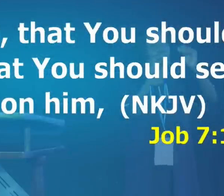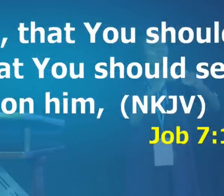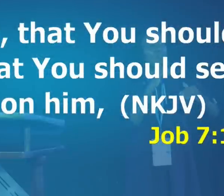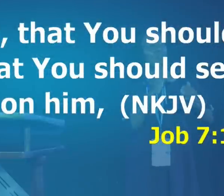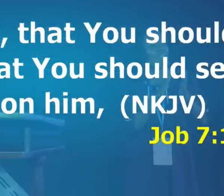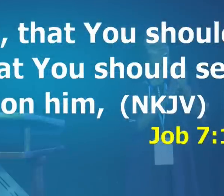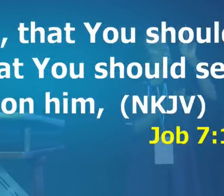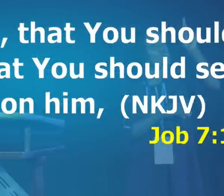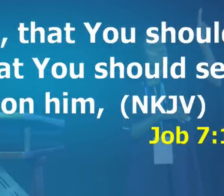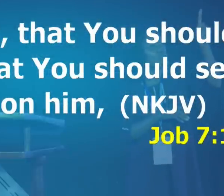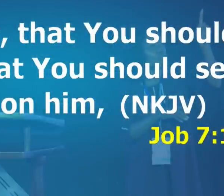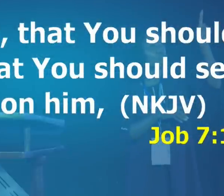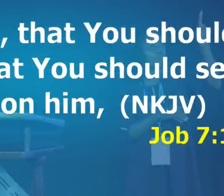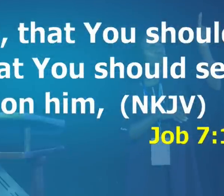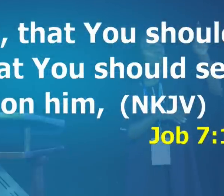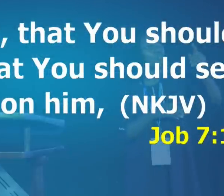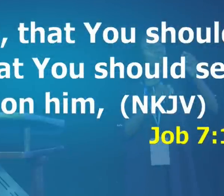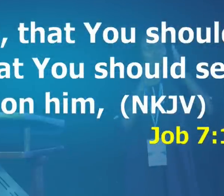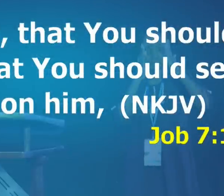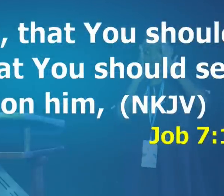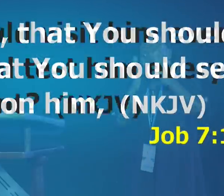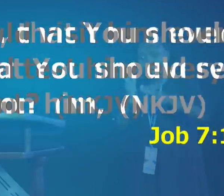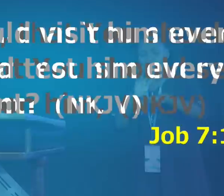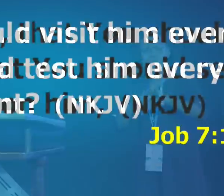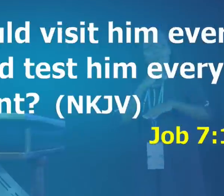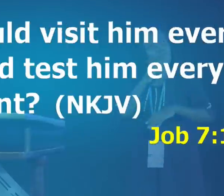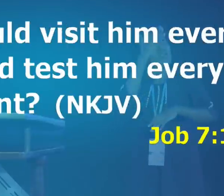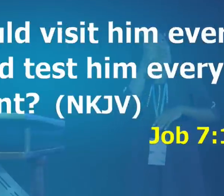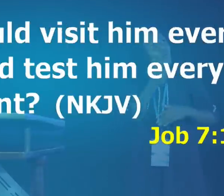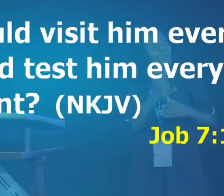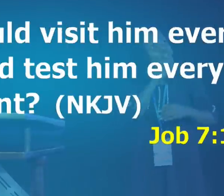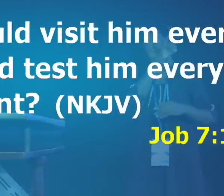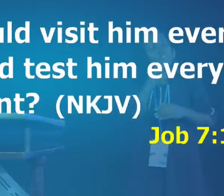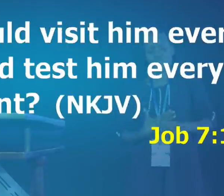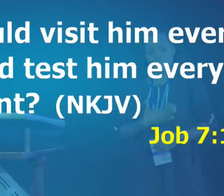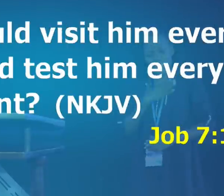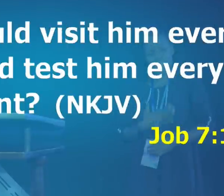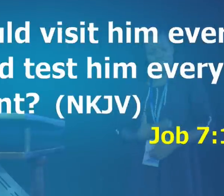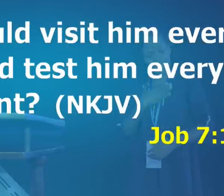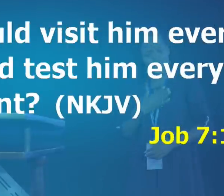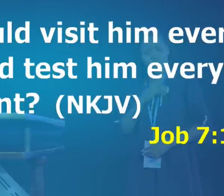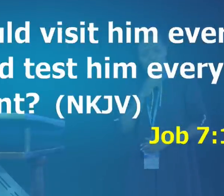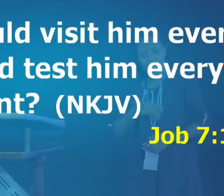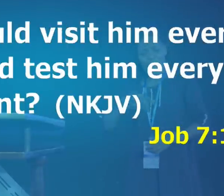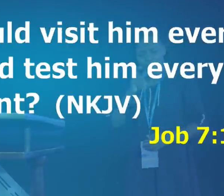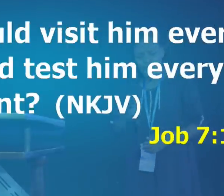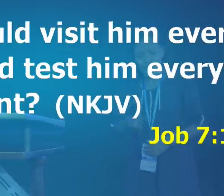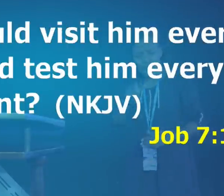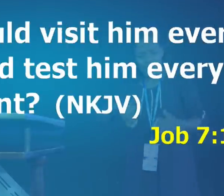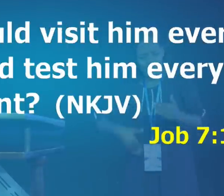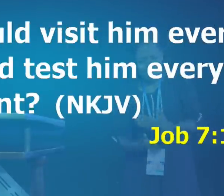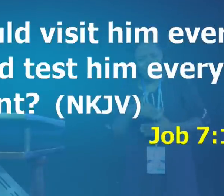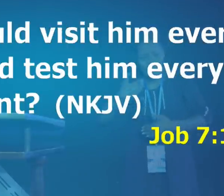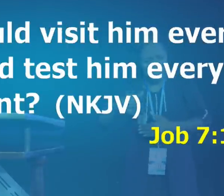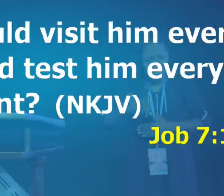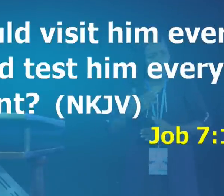should set your heart on him, that you should visit him every morning and test